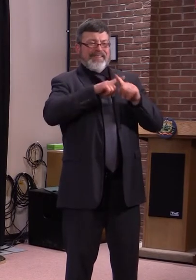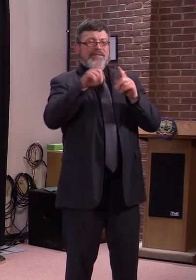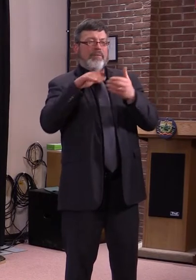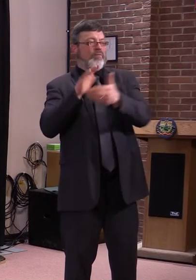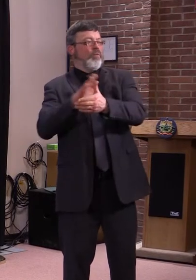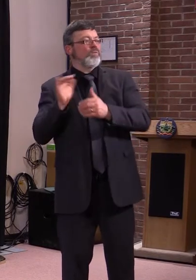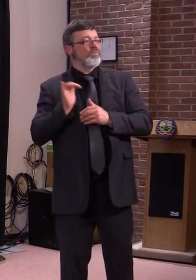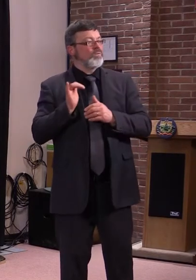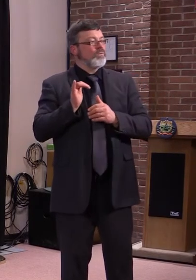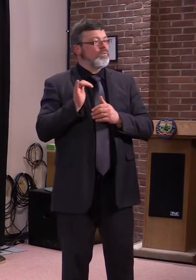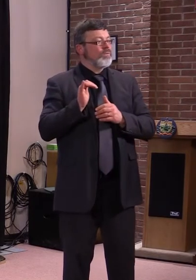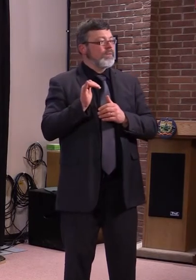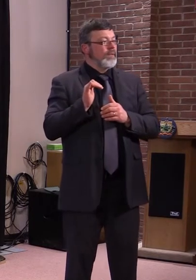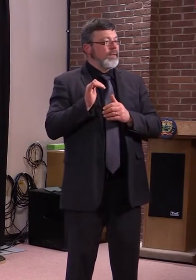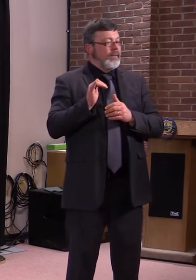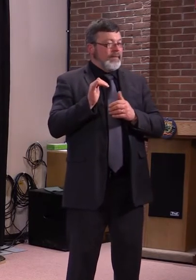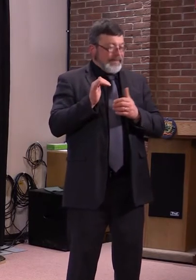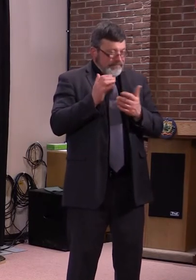intervention.